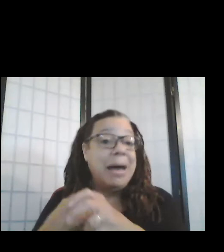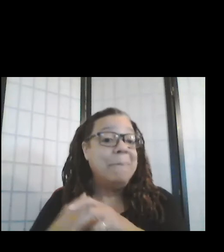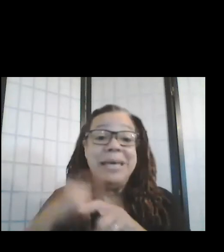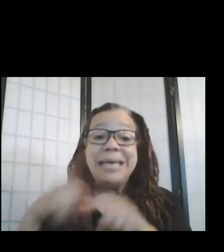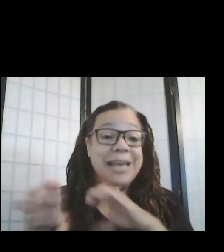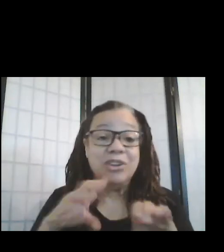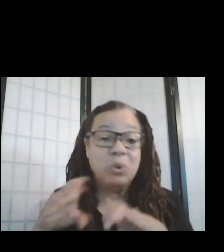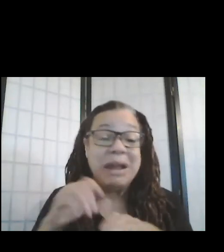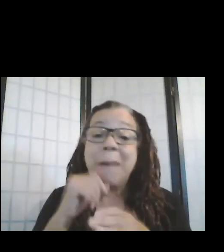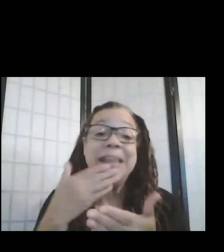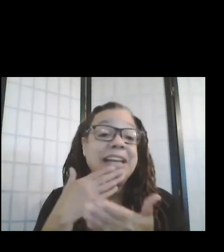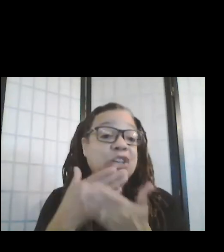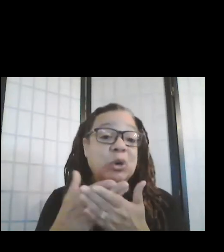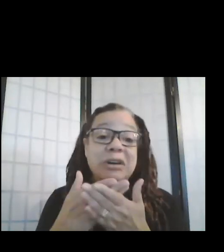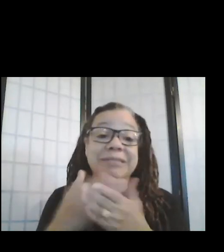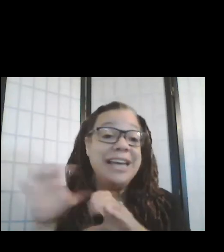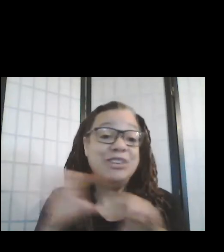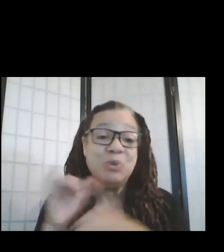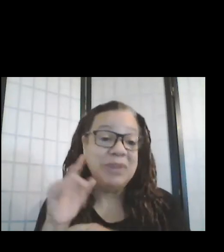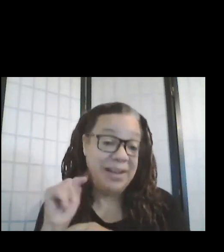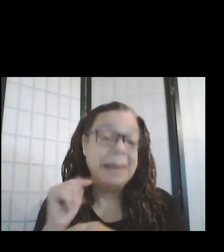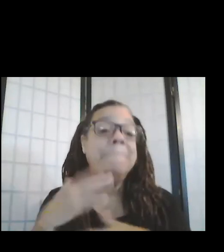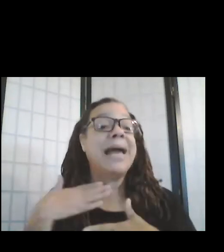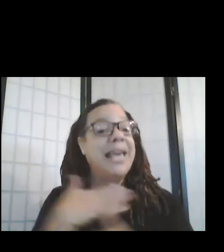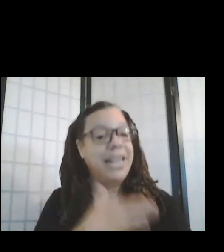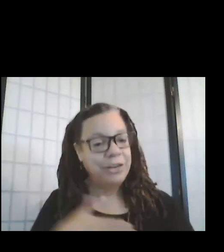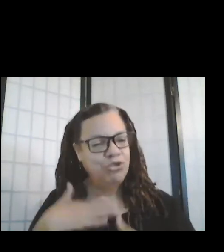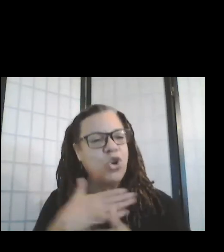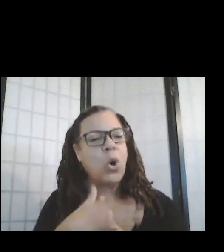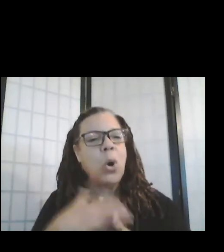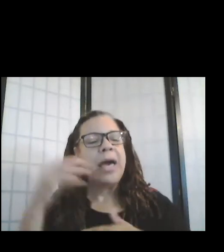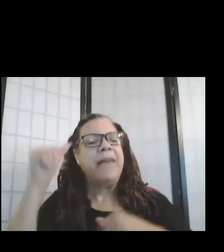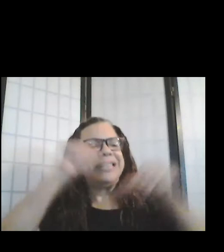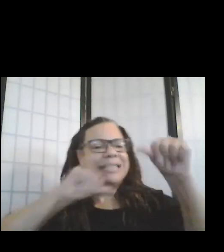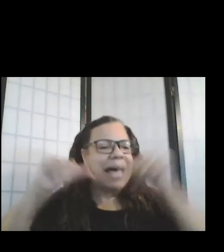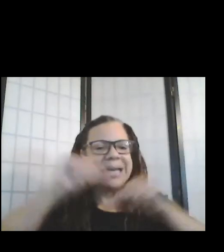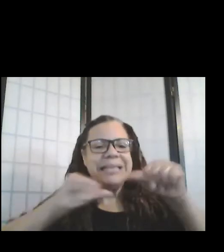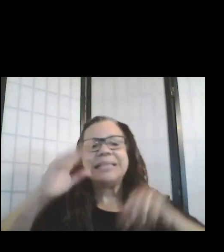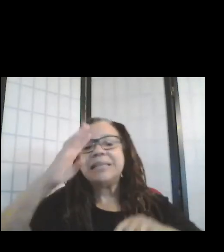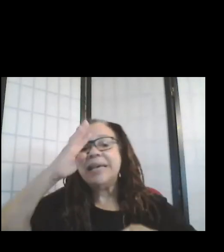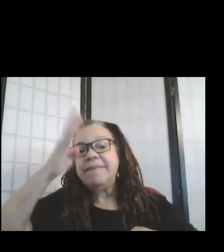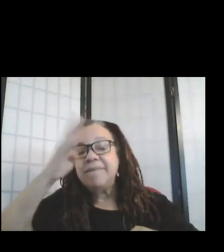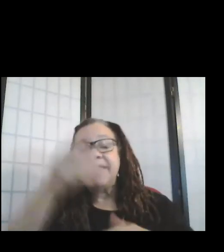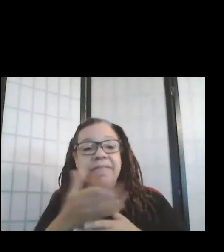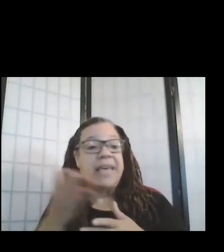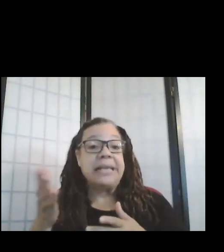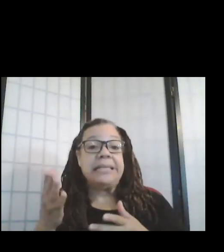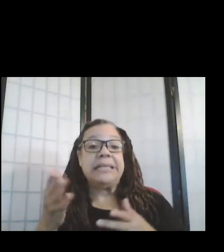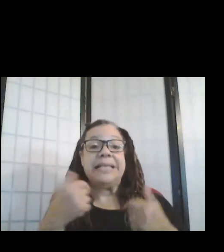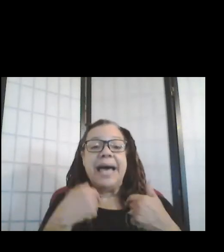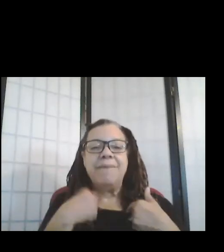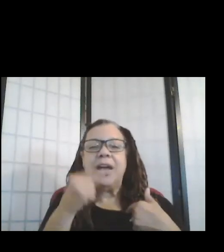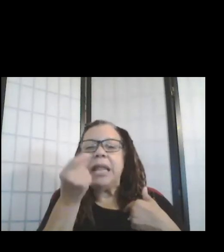it. And I can enjoy and appreciate how the scientists come up with things because I have an inkling